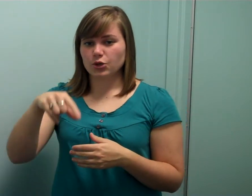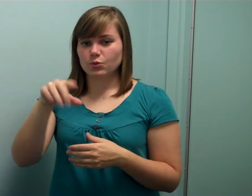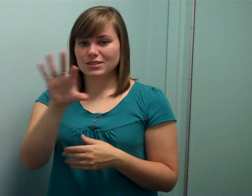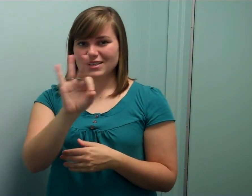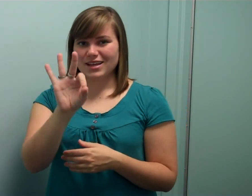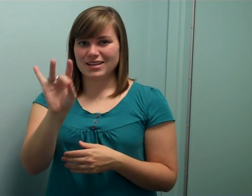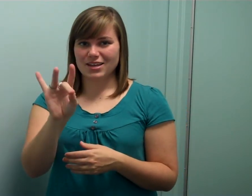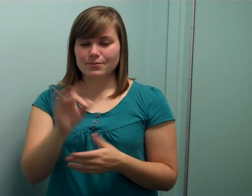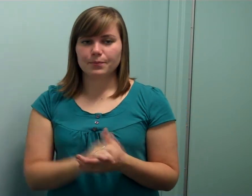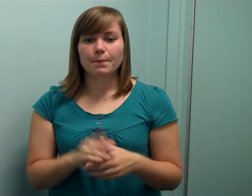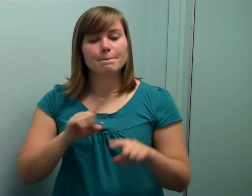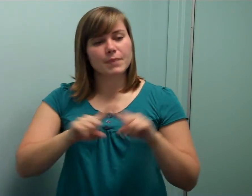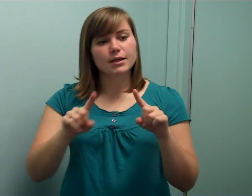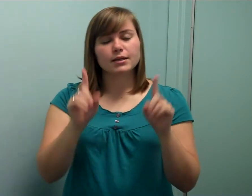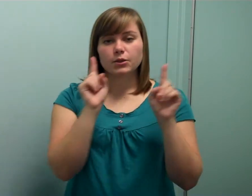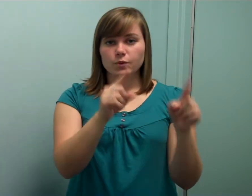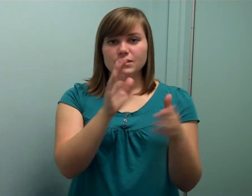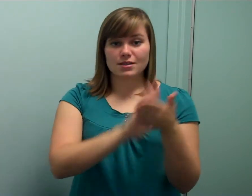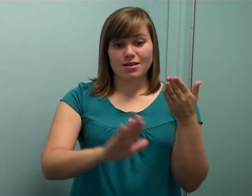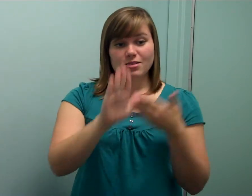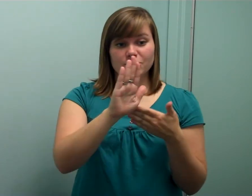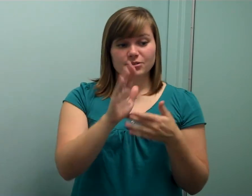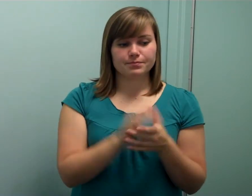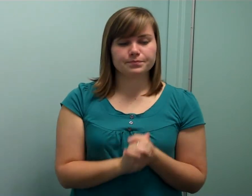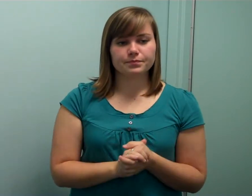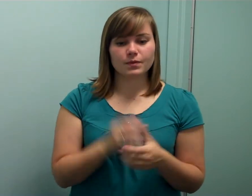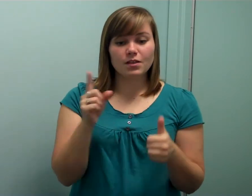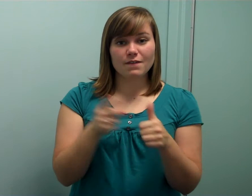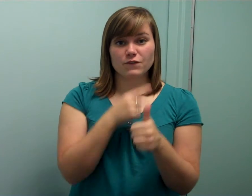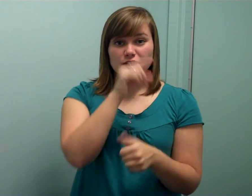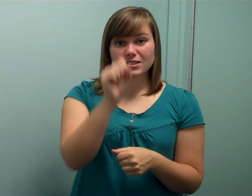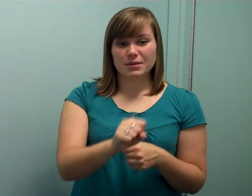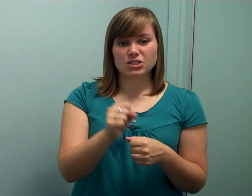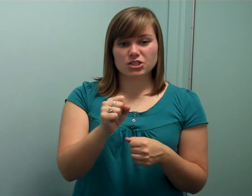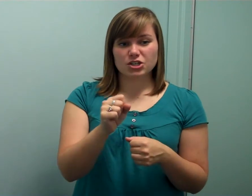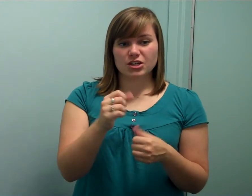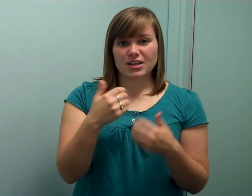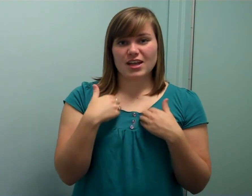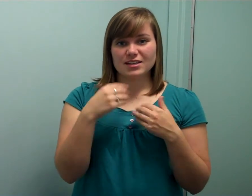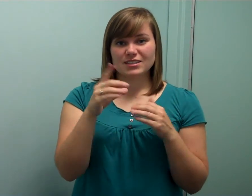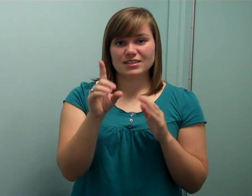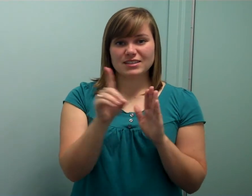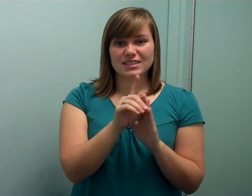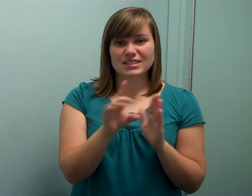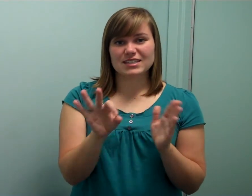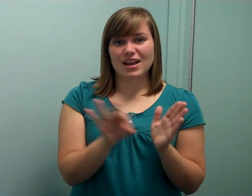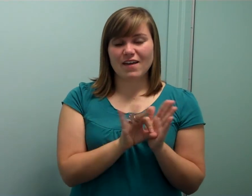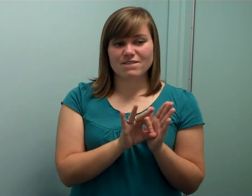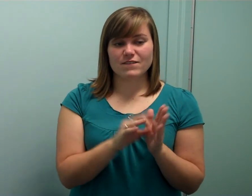go to college. His first term, he received D's and F's. His second term was no